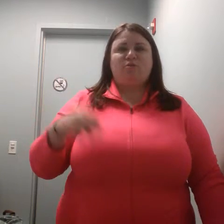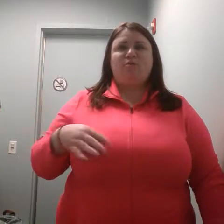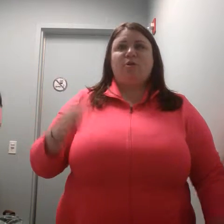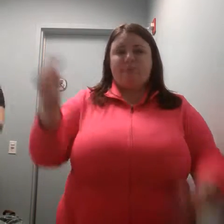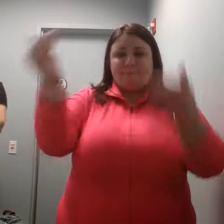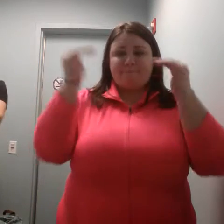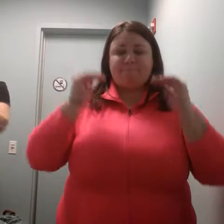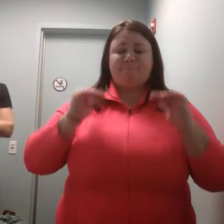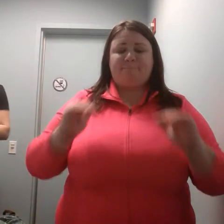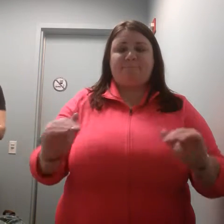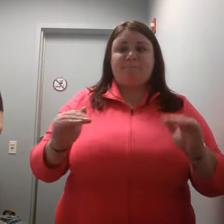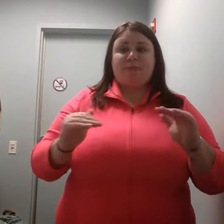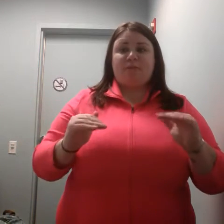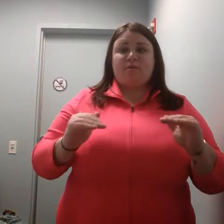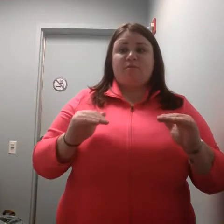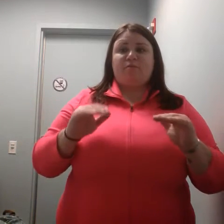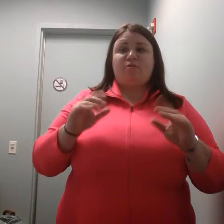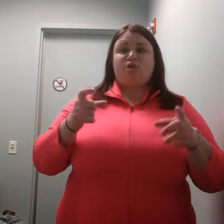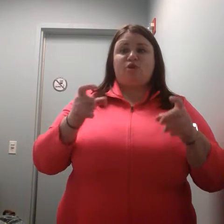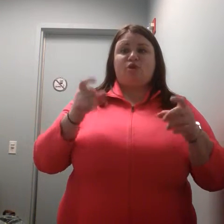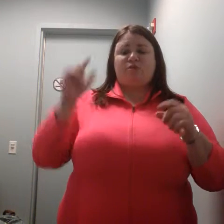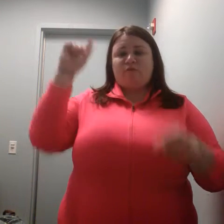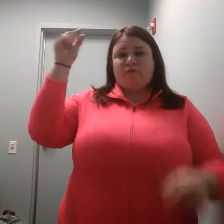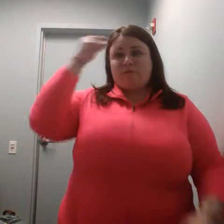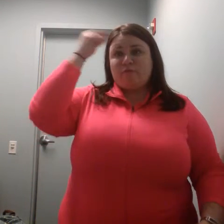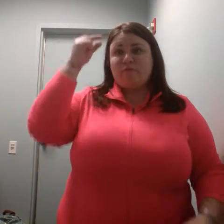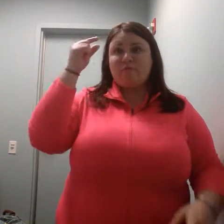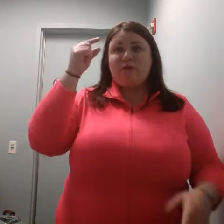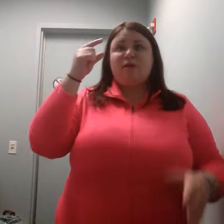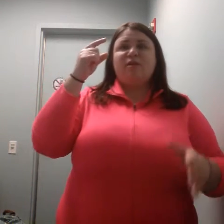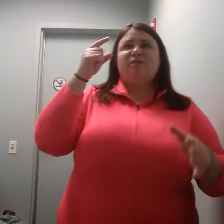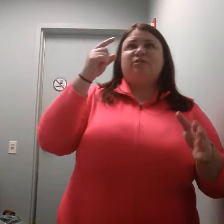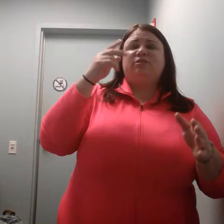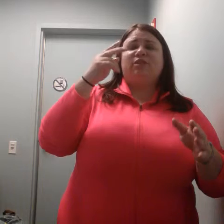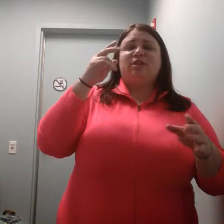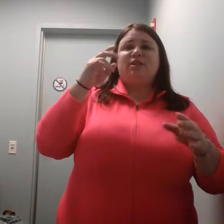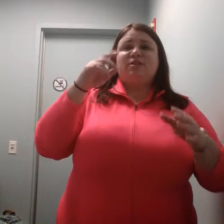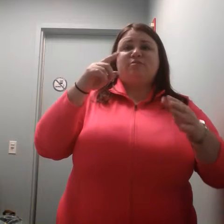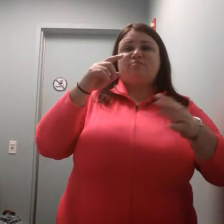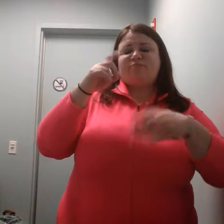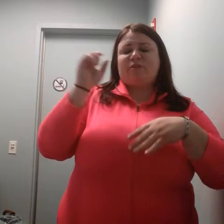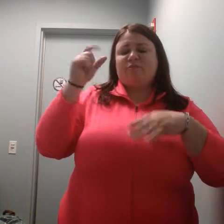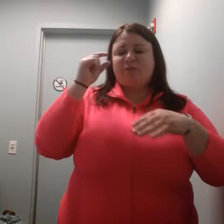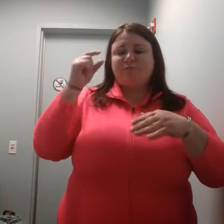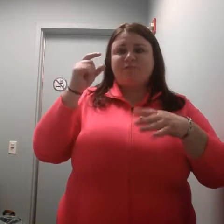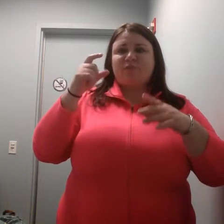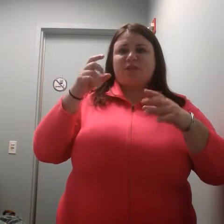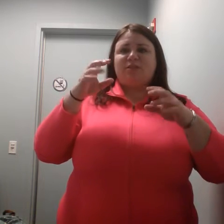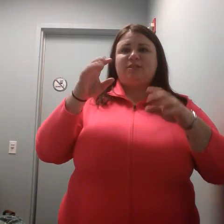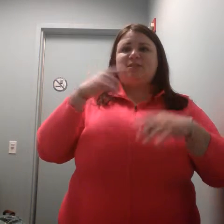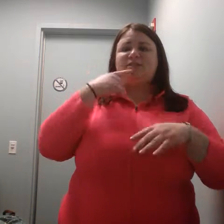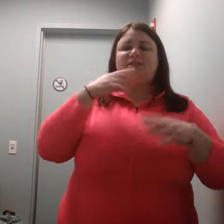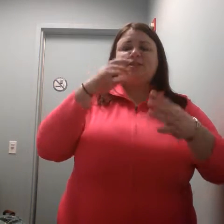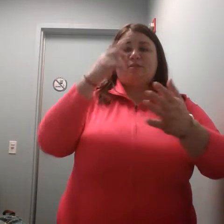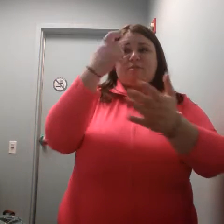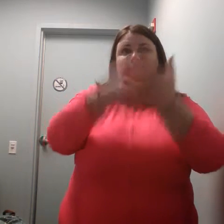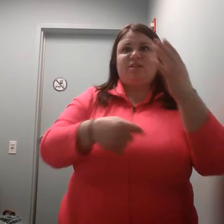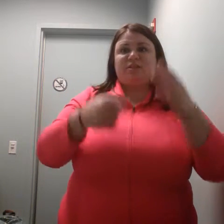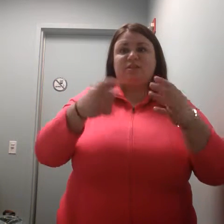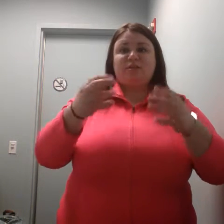government should make sure that the prices of products are kept low. Is that the government's responsibility? Okay, where do we rate it? Henry?